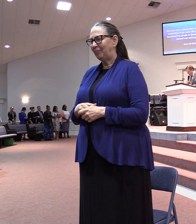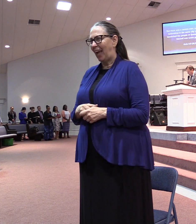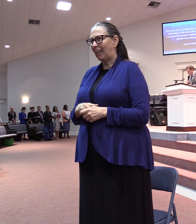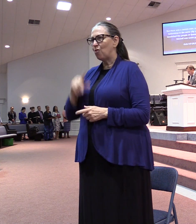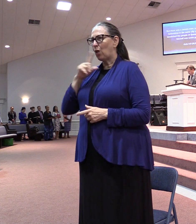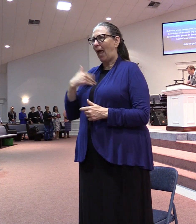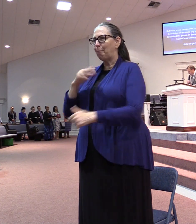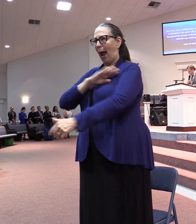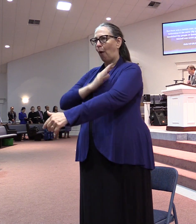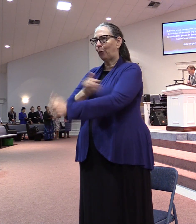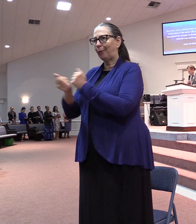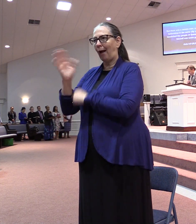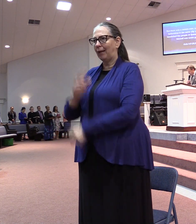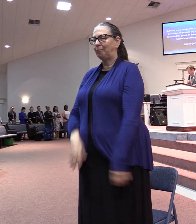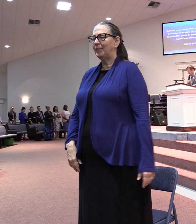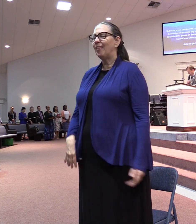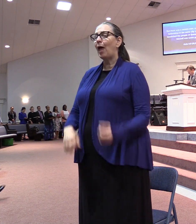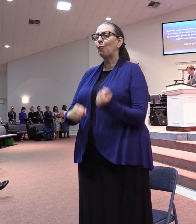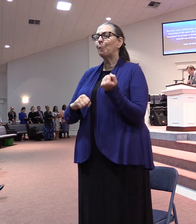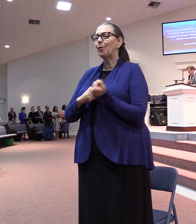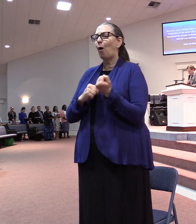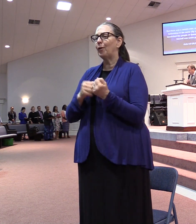to watch out for people that's always promoting themselves.